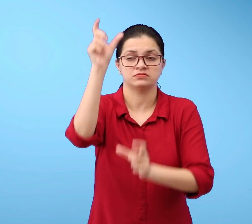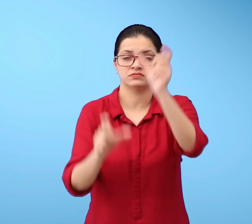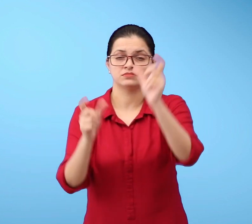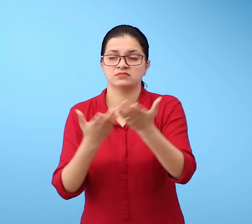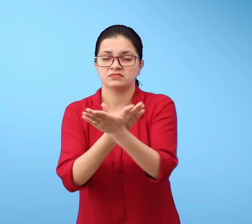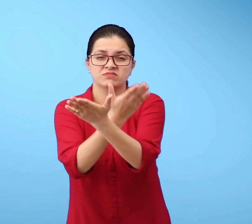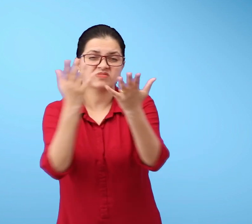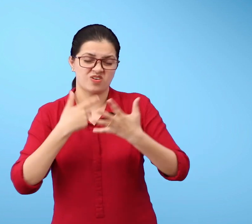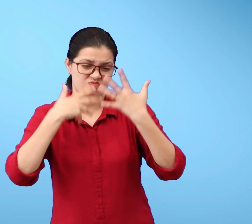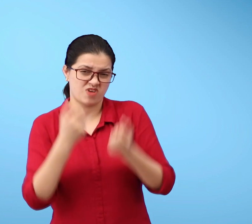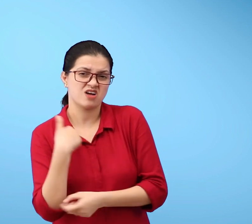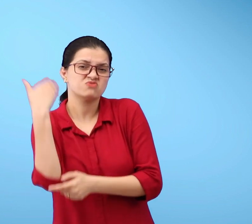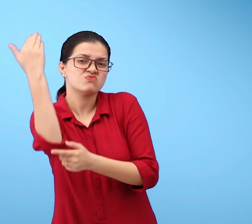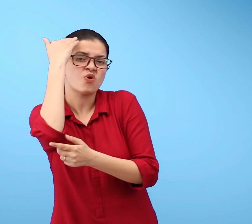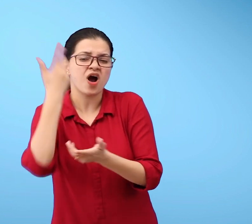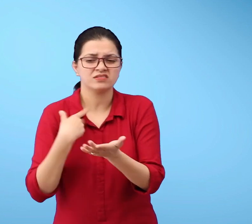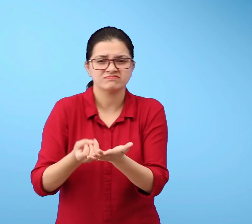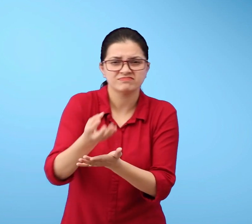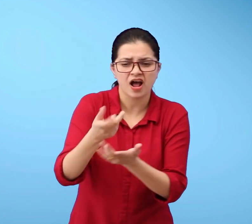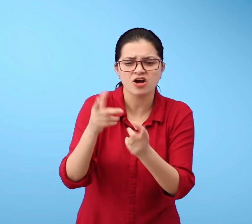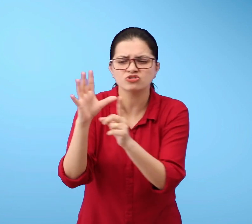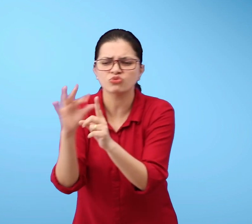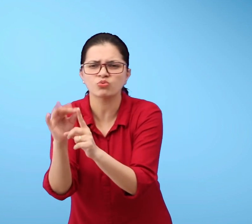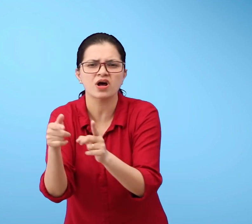why sacrifices should be performed.